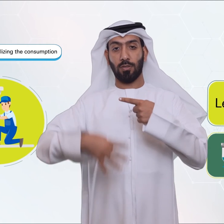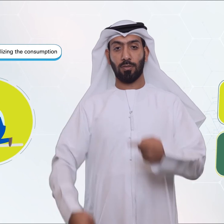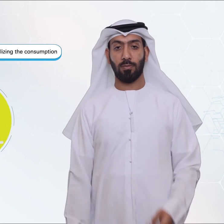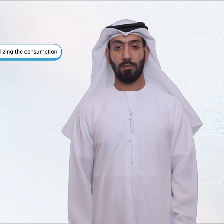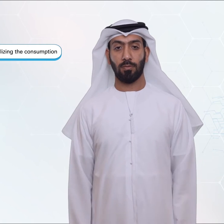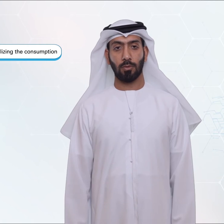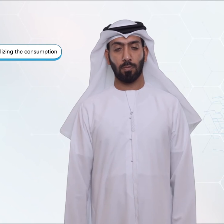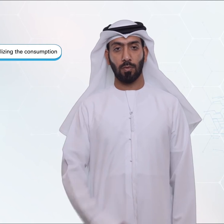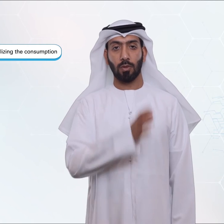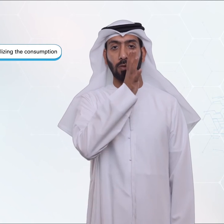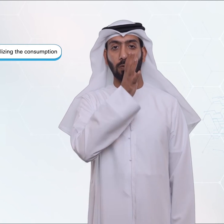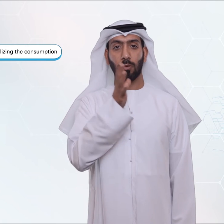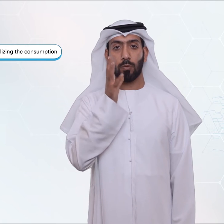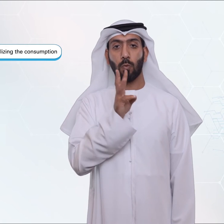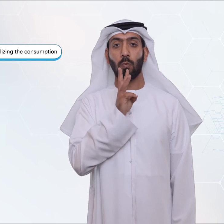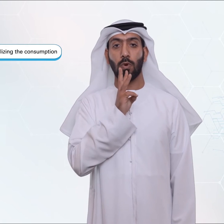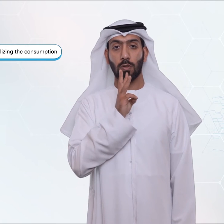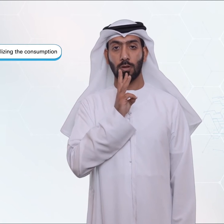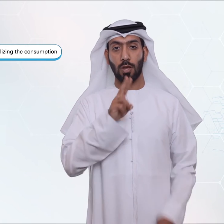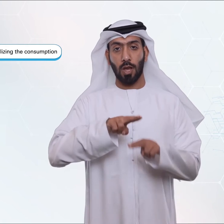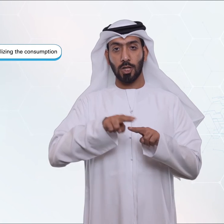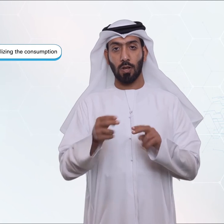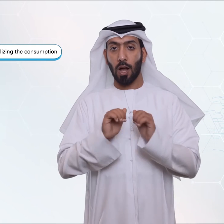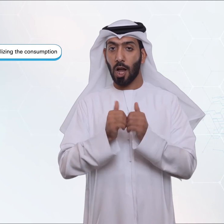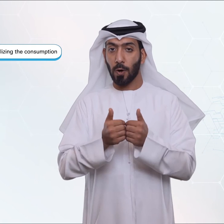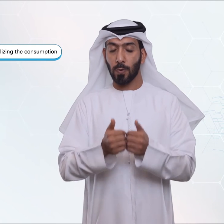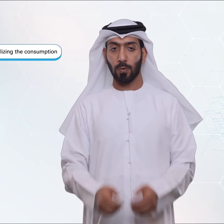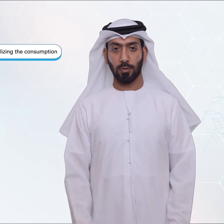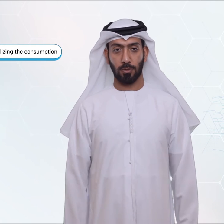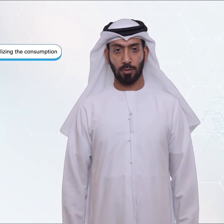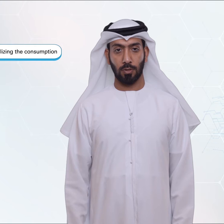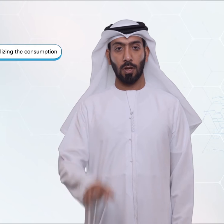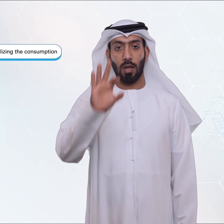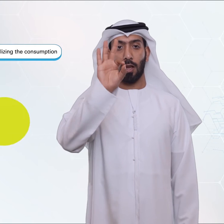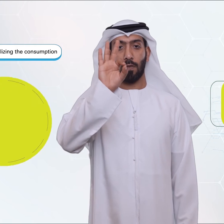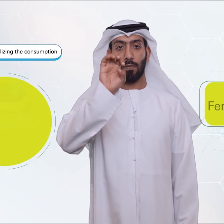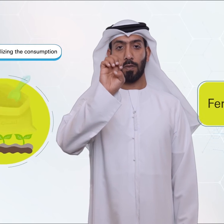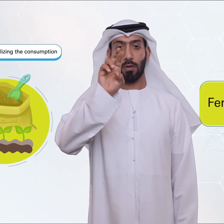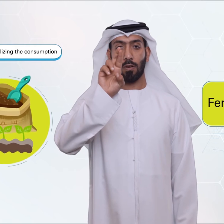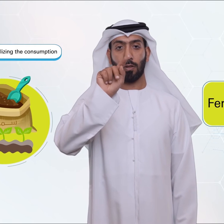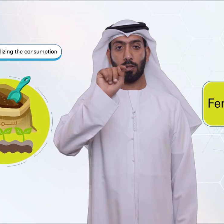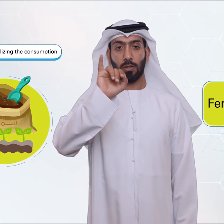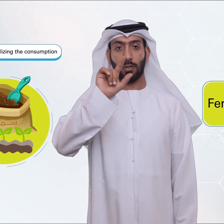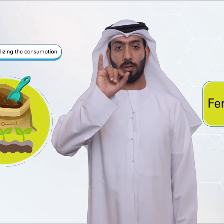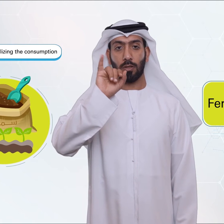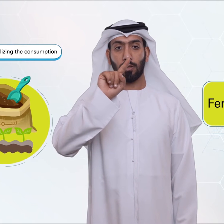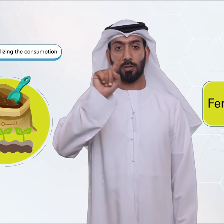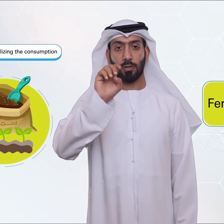Methods of rationalizing water consumption in agriculture. Fertilizer quality. Choosing